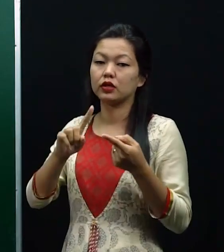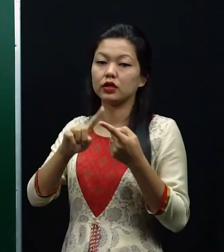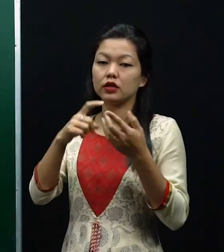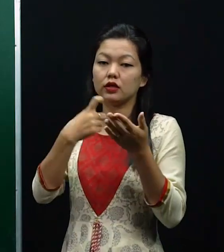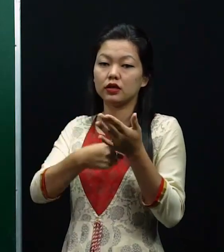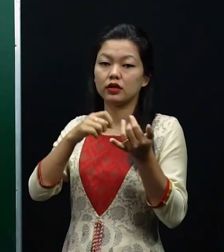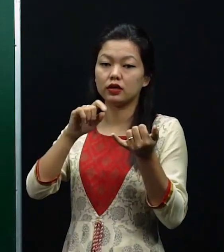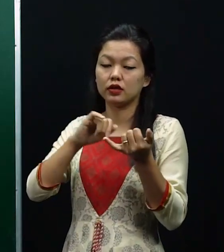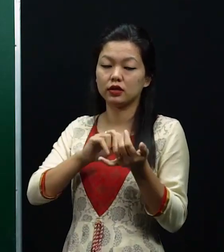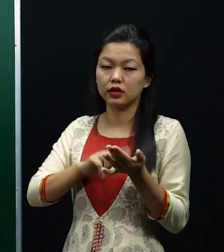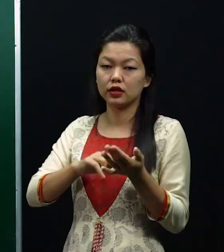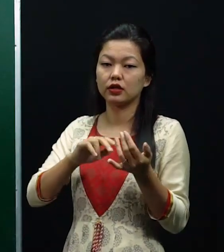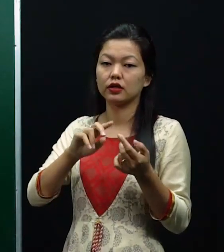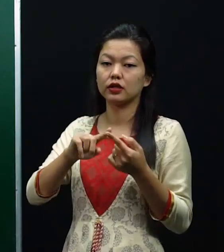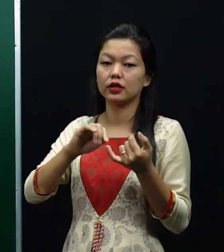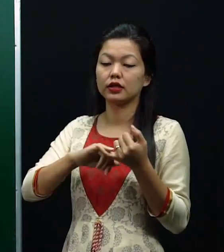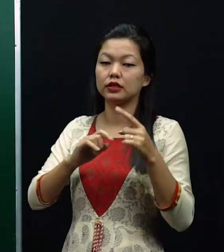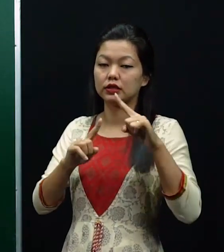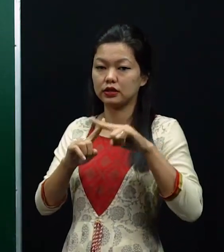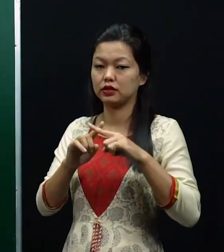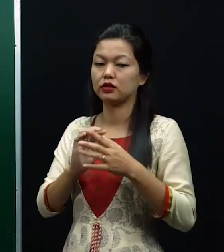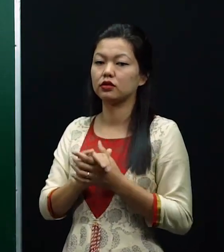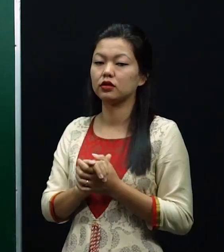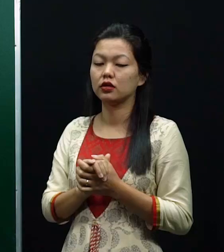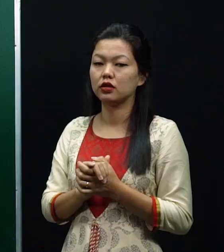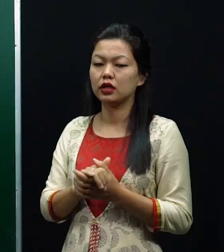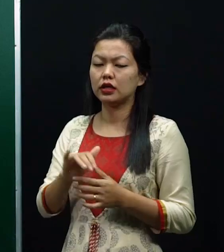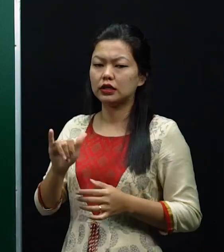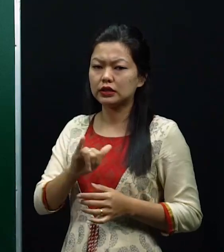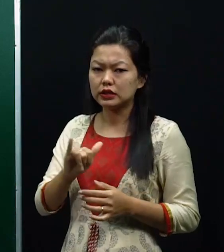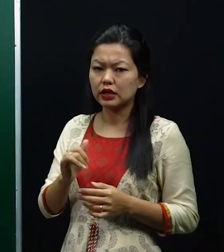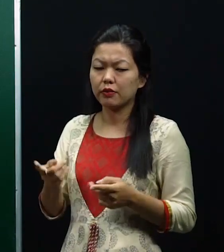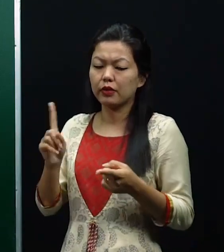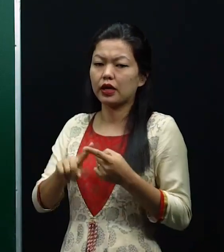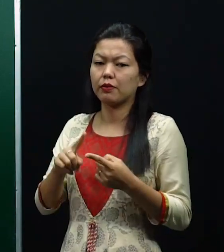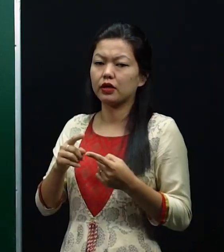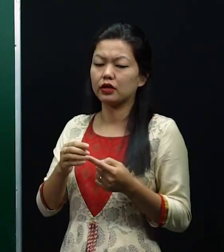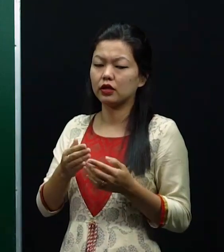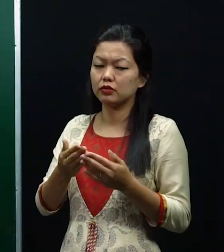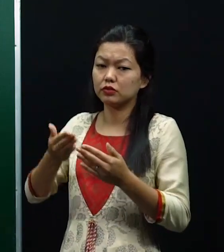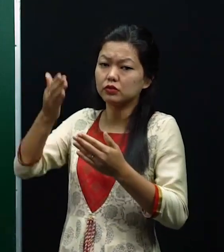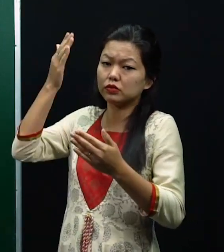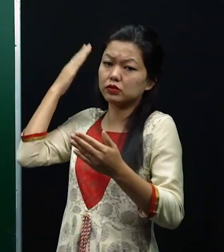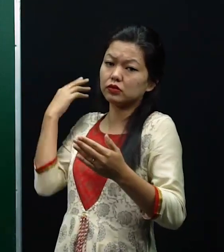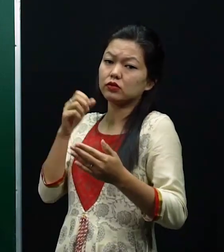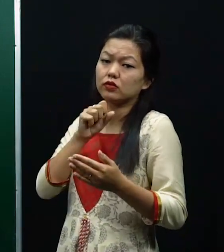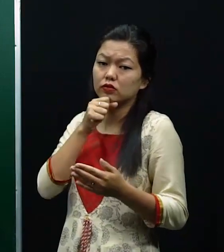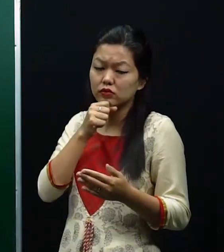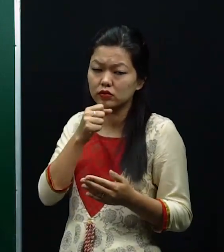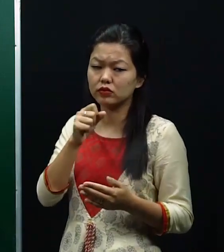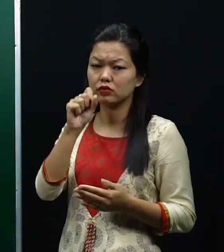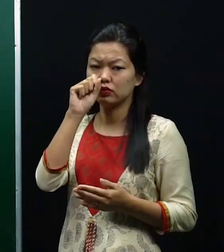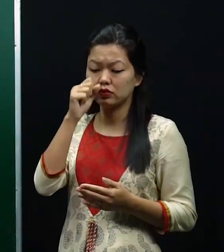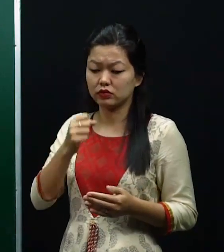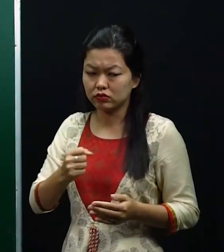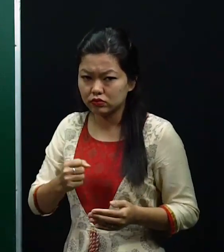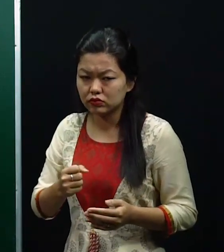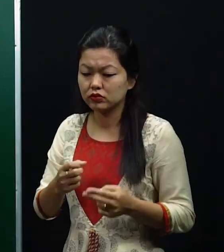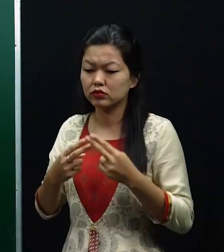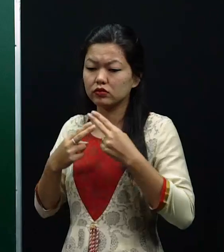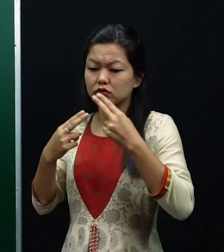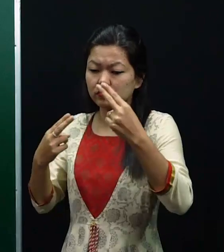elders. So, in this story, you are going to see a young boy named Ernest. A young boy named Ernest